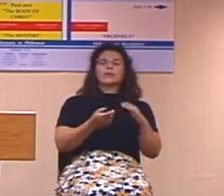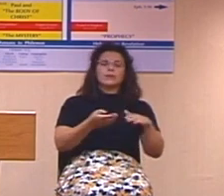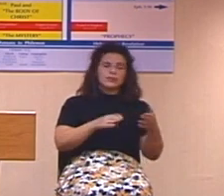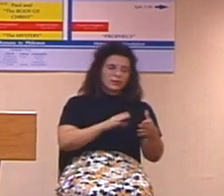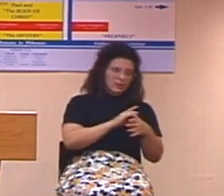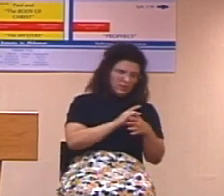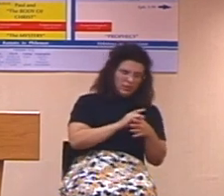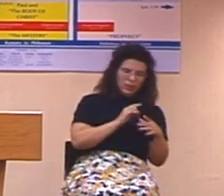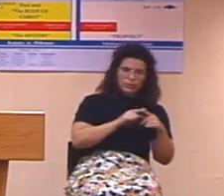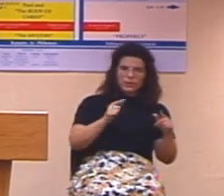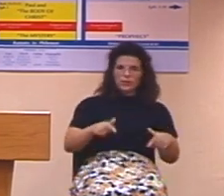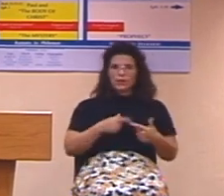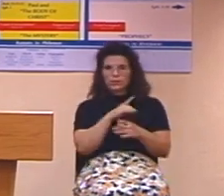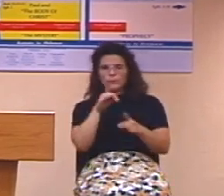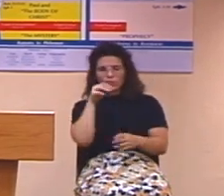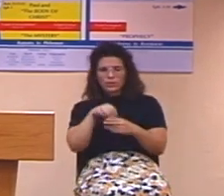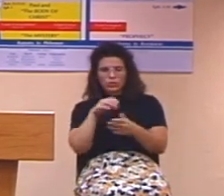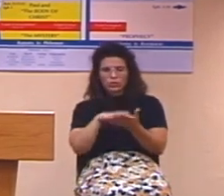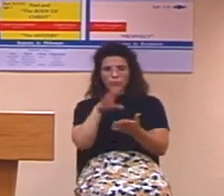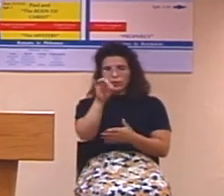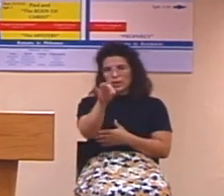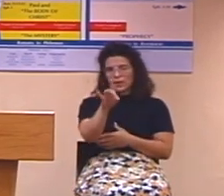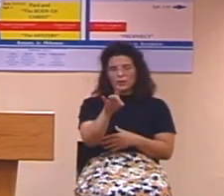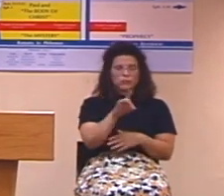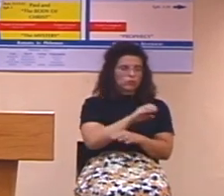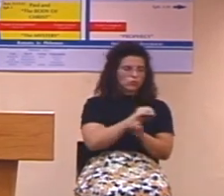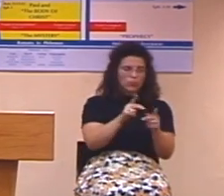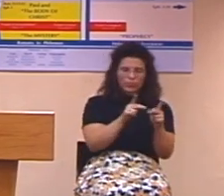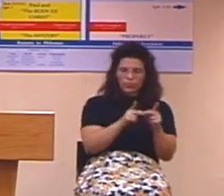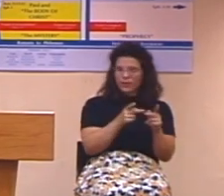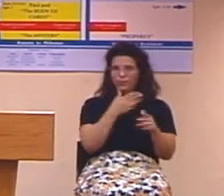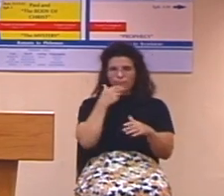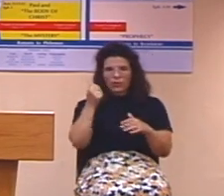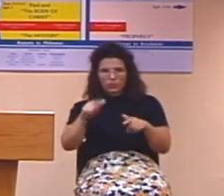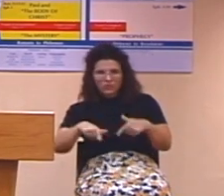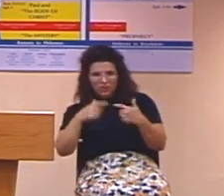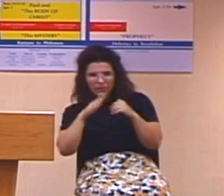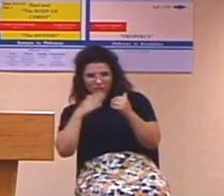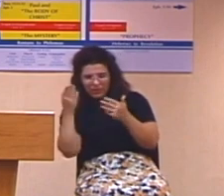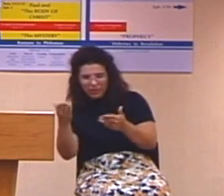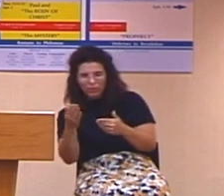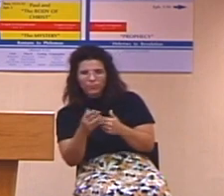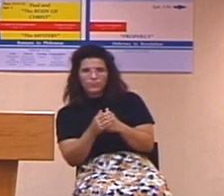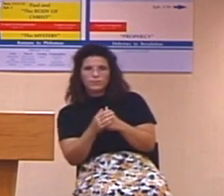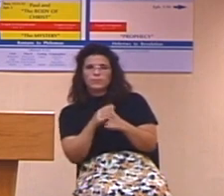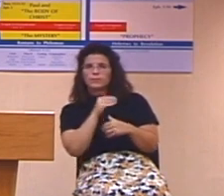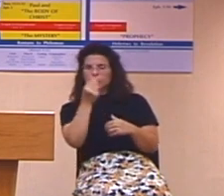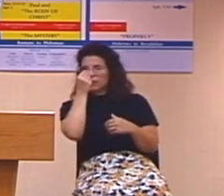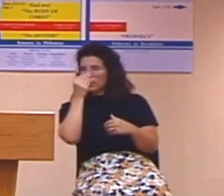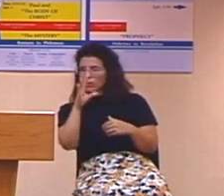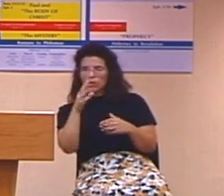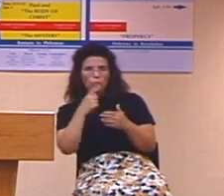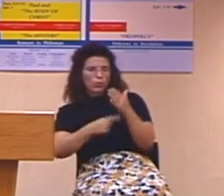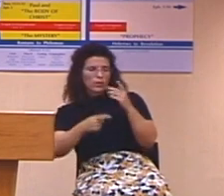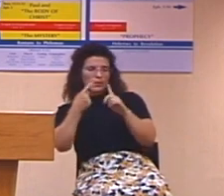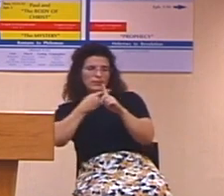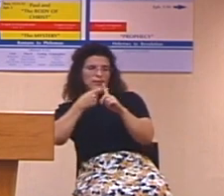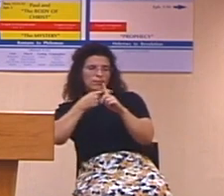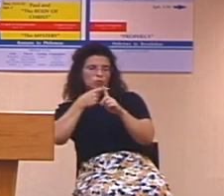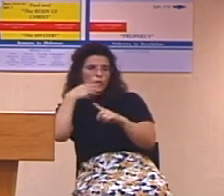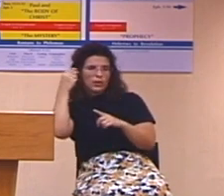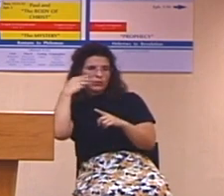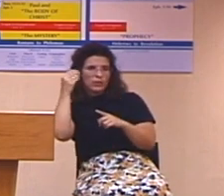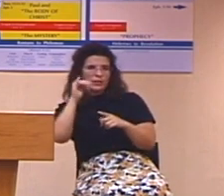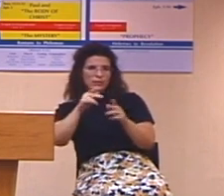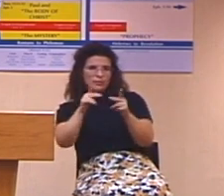but alive in the Spirit. There ain't no place that are better to live right there. And I don't care what the temperature is outside,